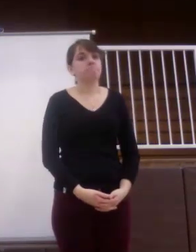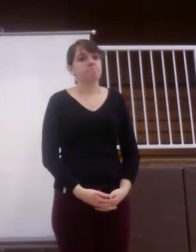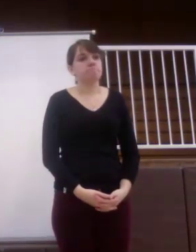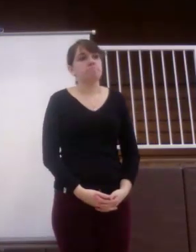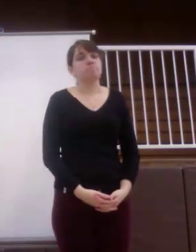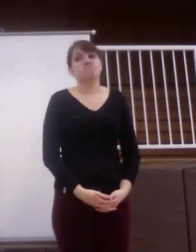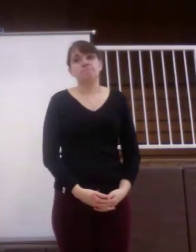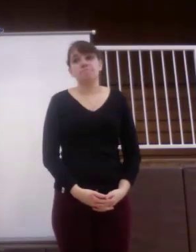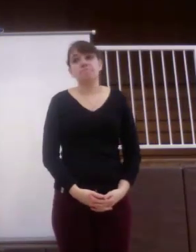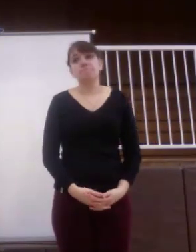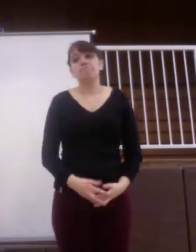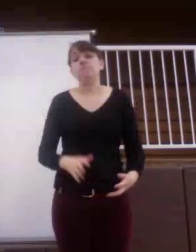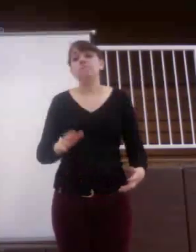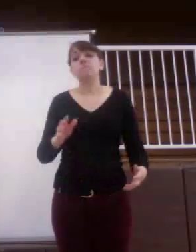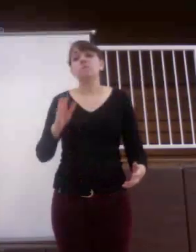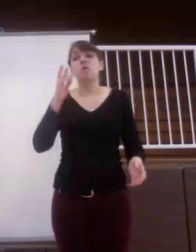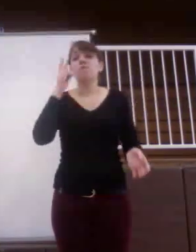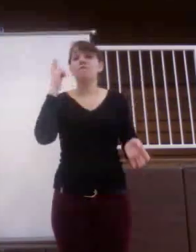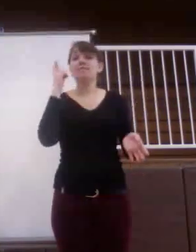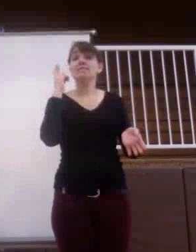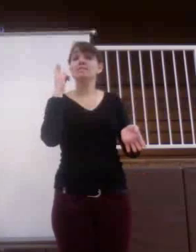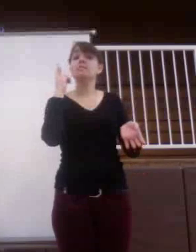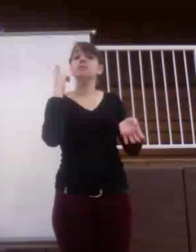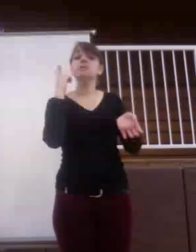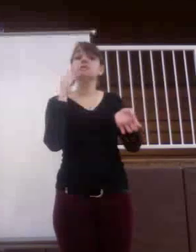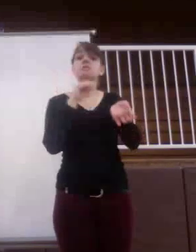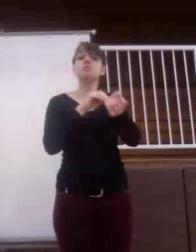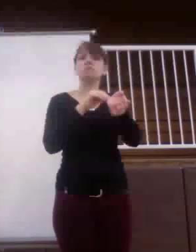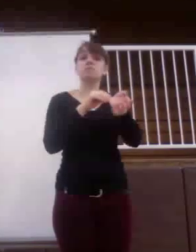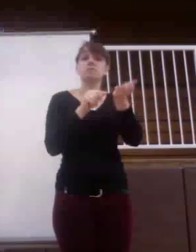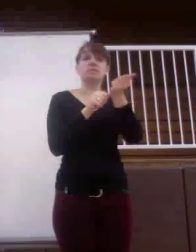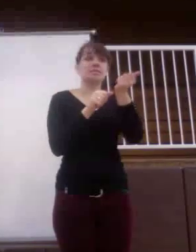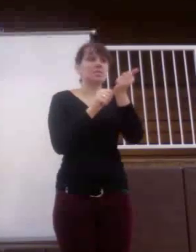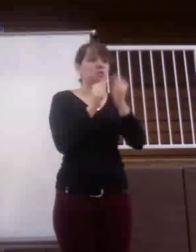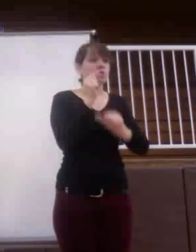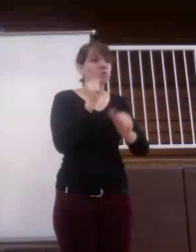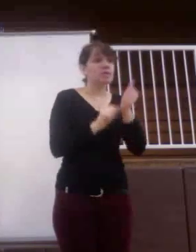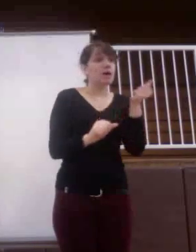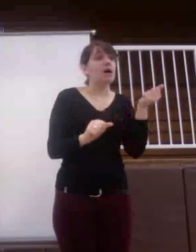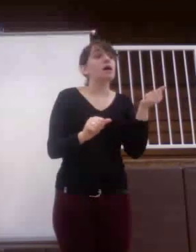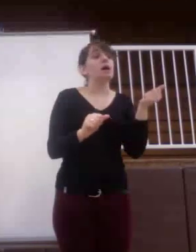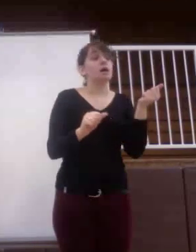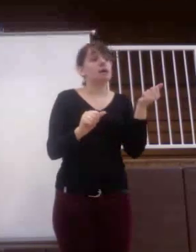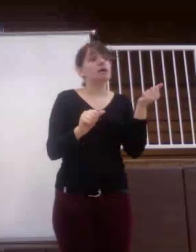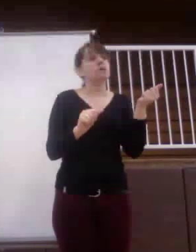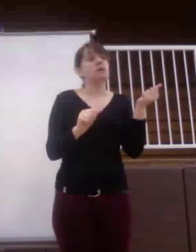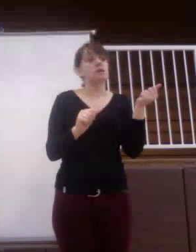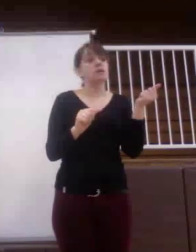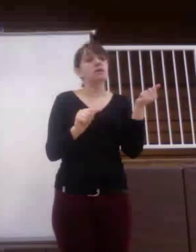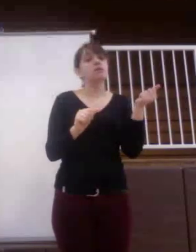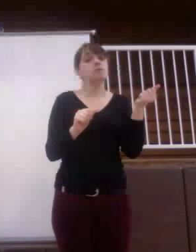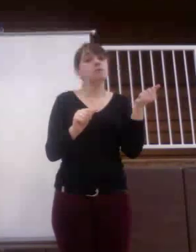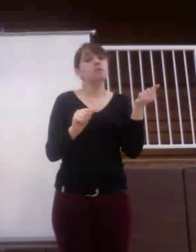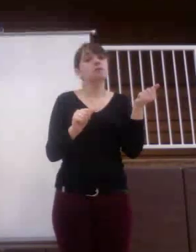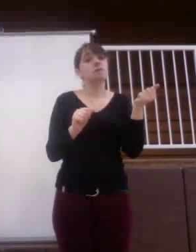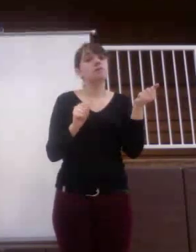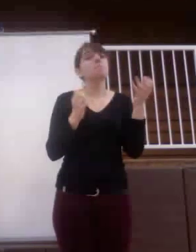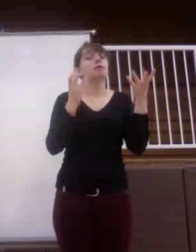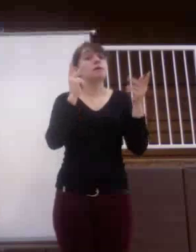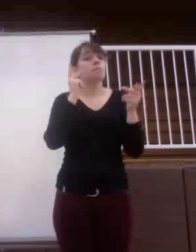Now, the reasons for physician-assisted suicide in the minds of many folk may